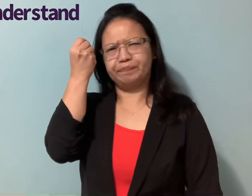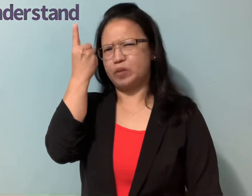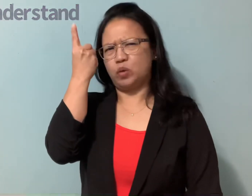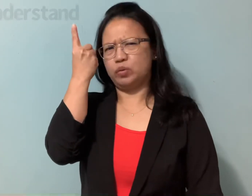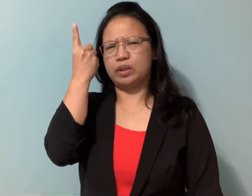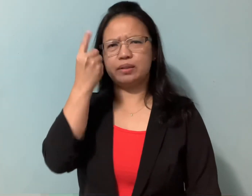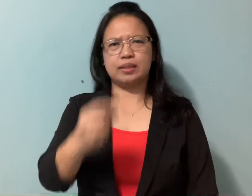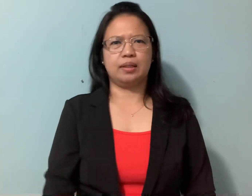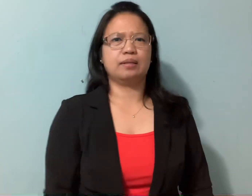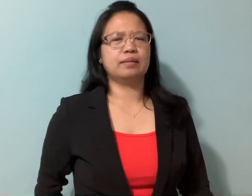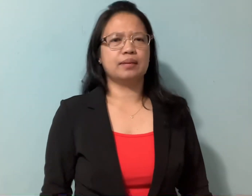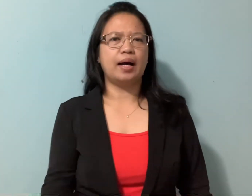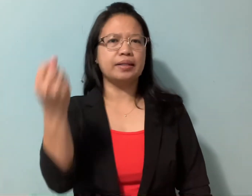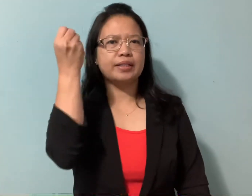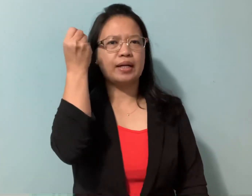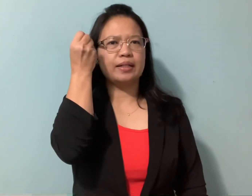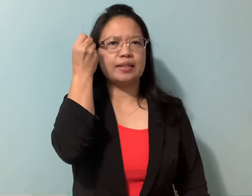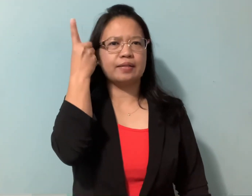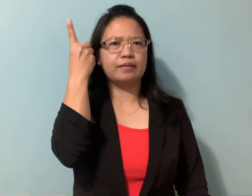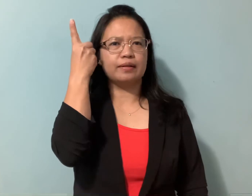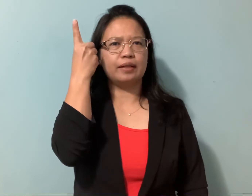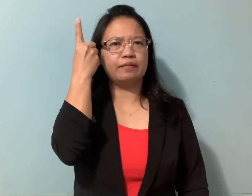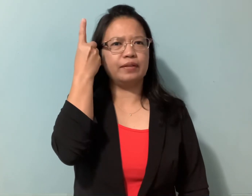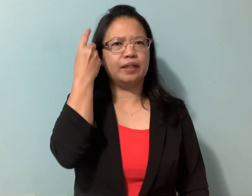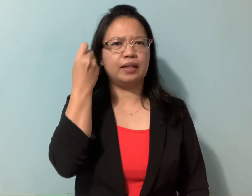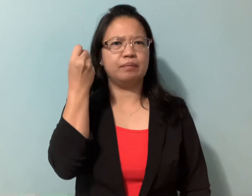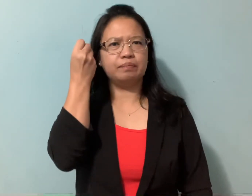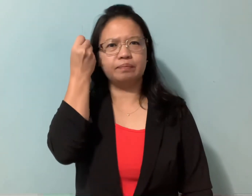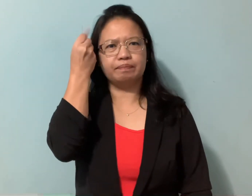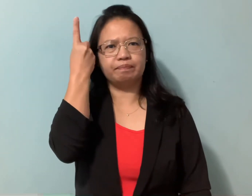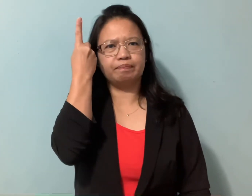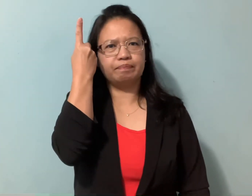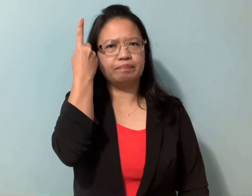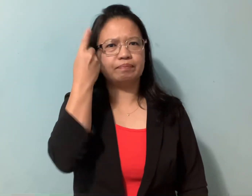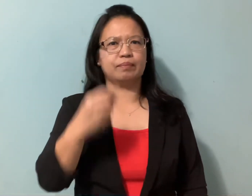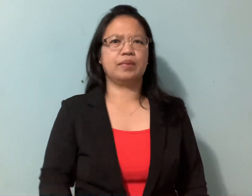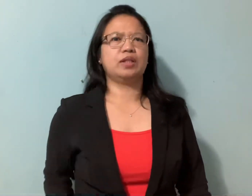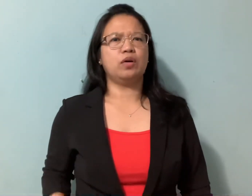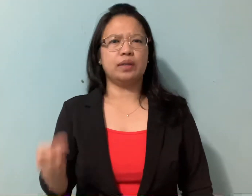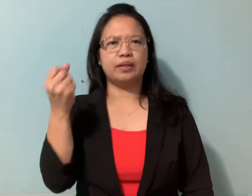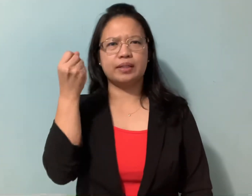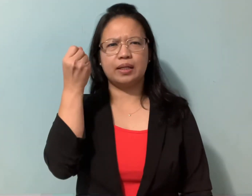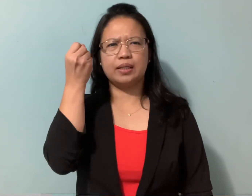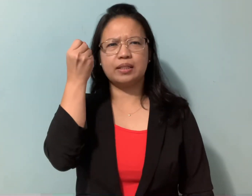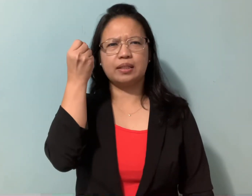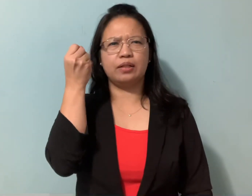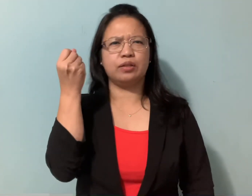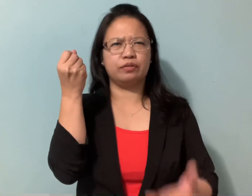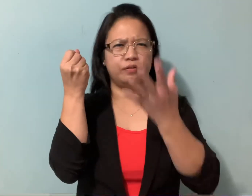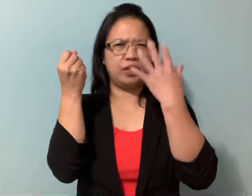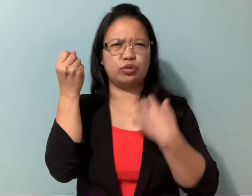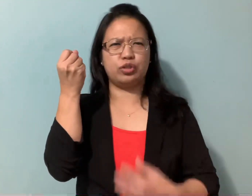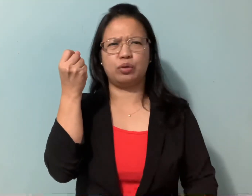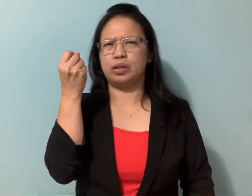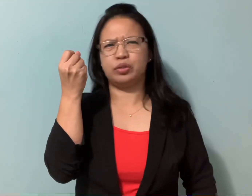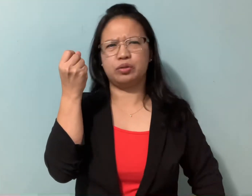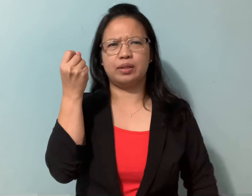Don't understand. Understand is like flicking up. Don't understand is like your face should show that you don't